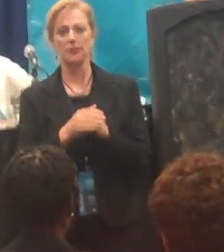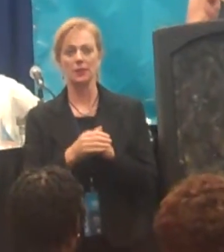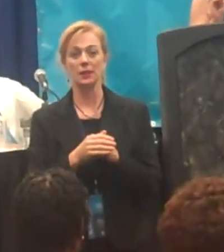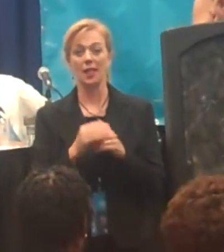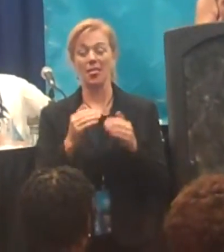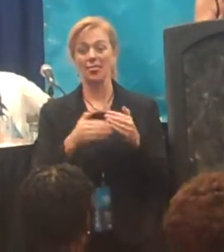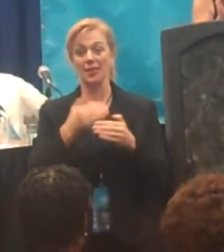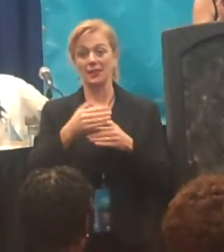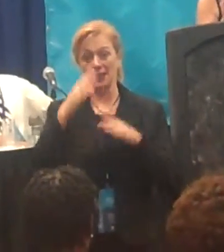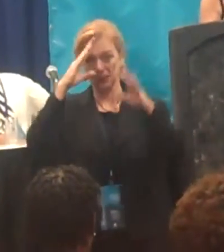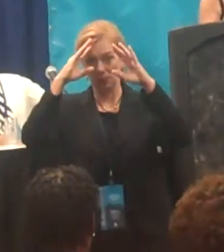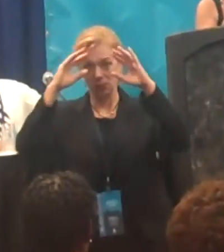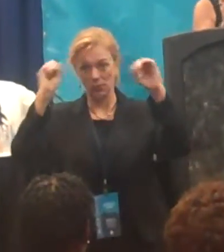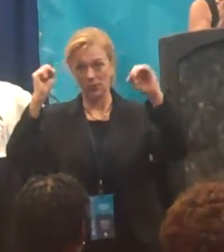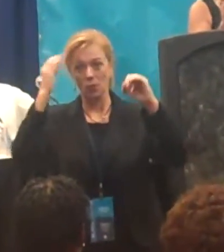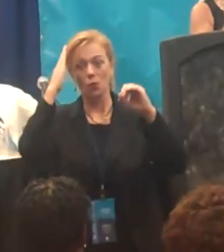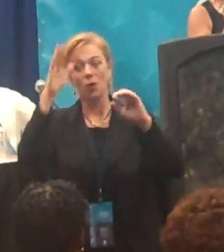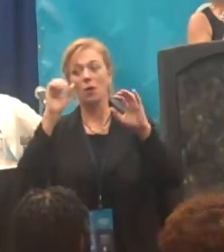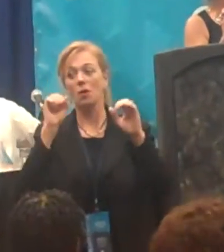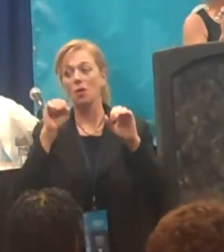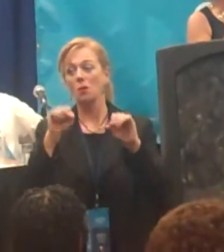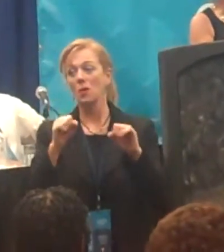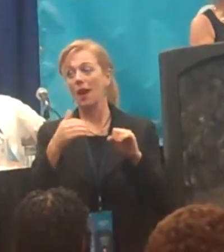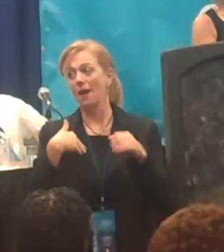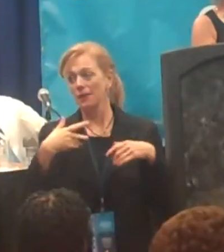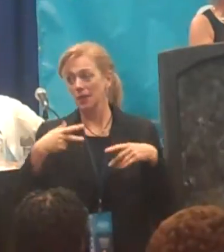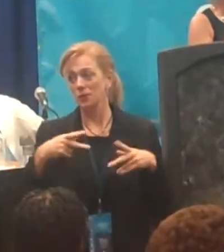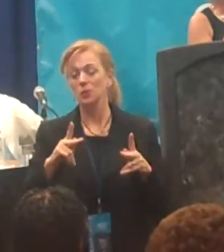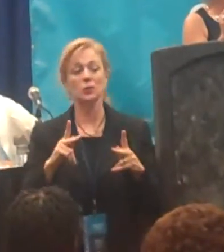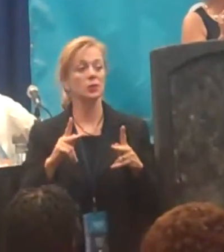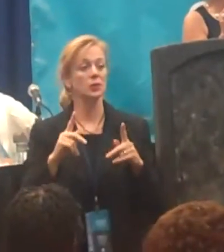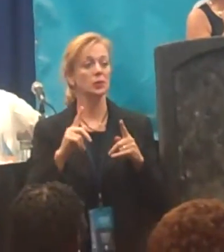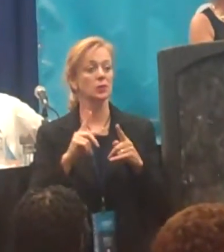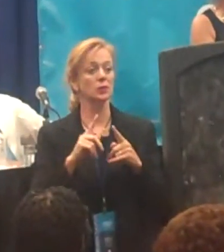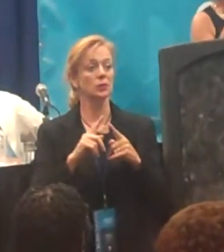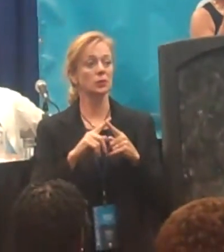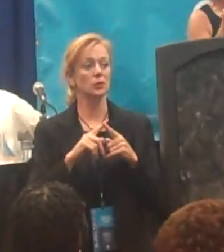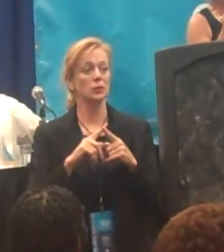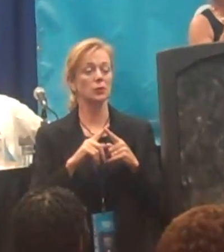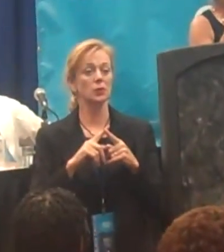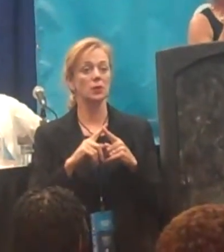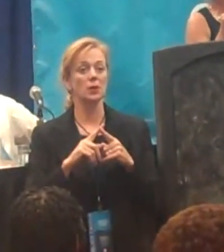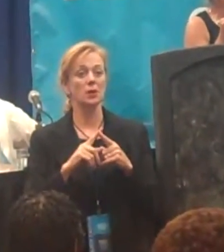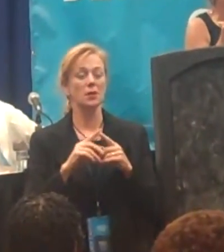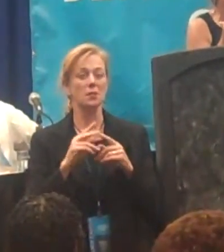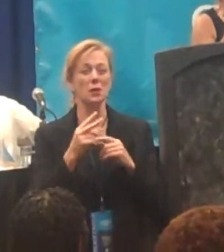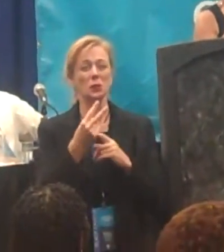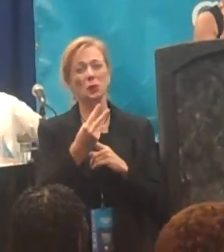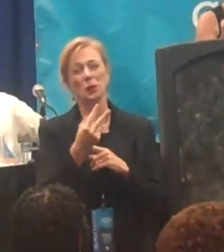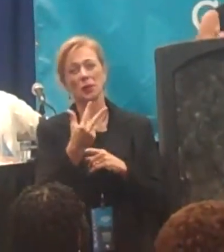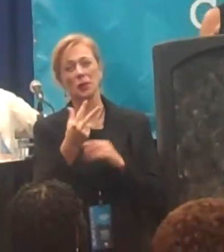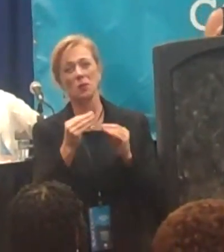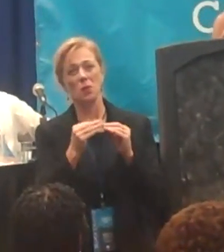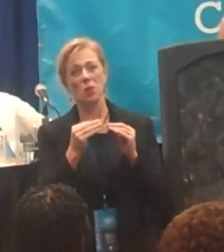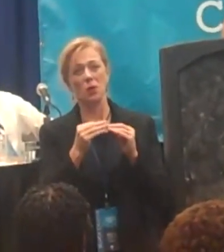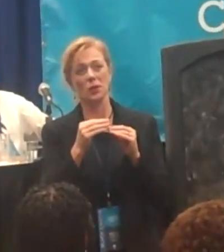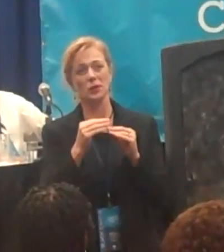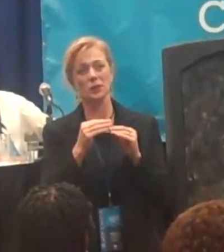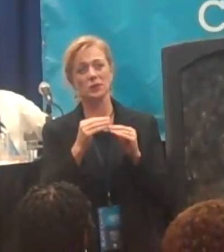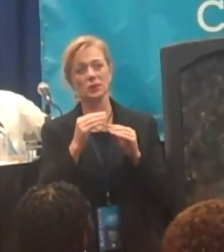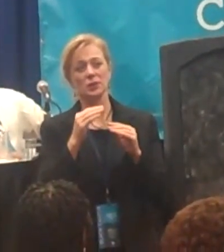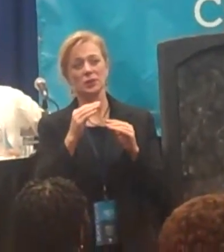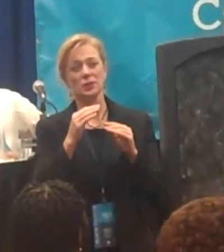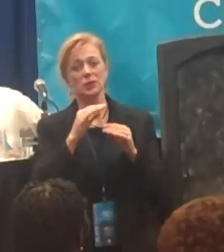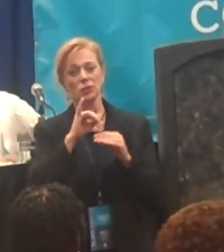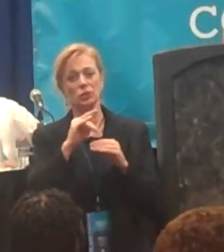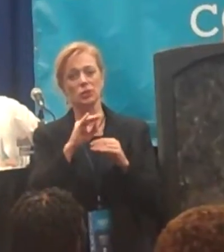The next president will probably have the opportunity to put two to maybe even three more